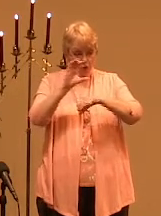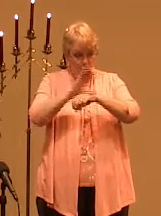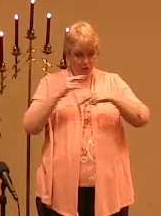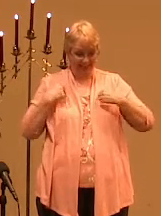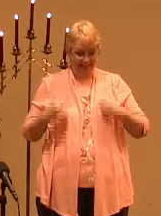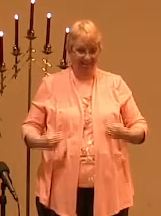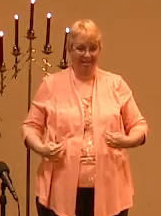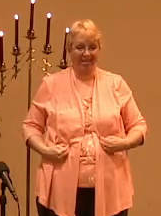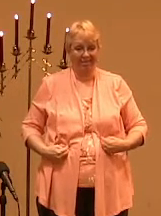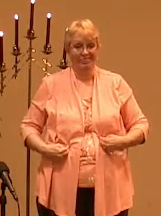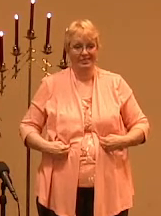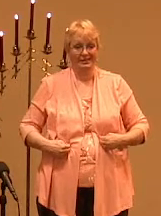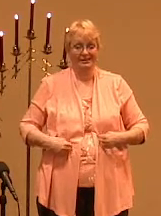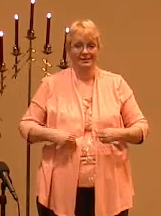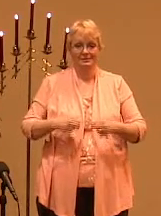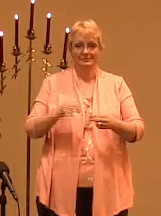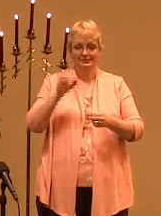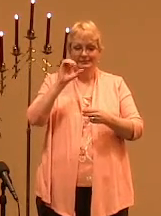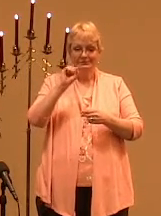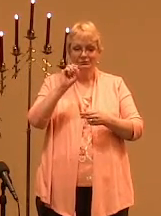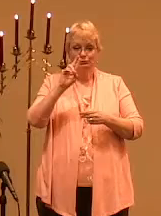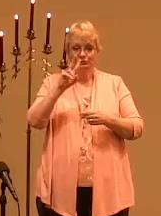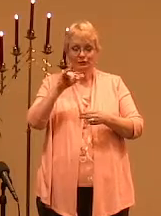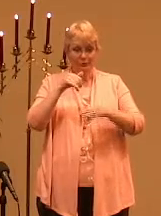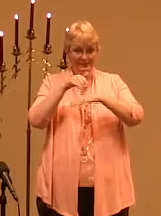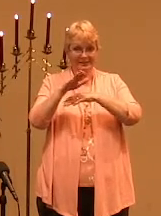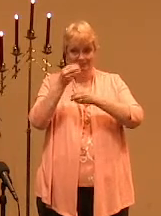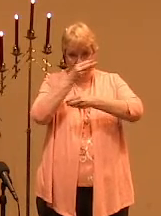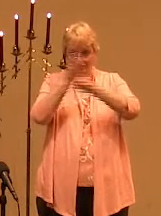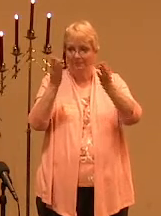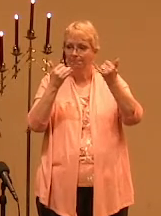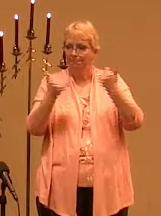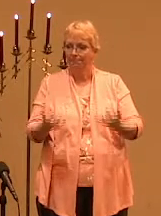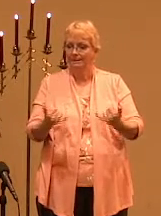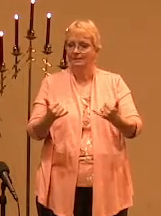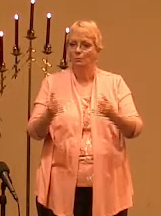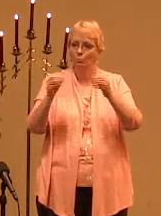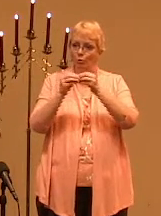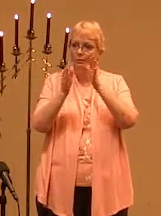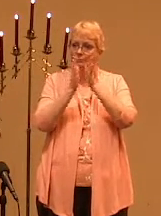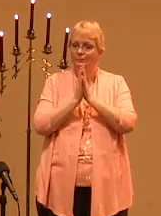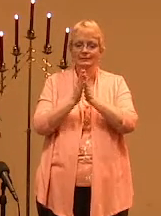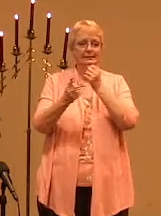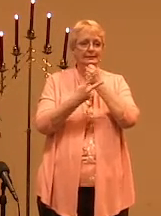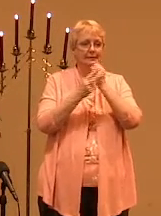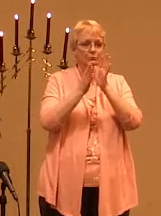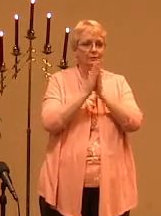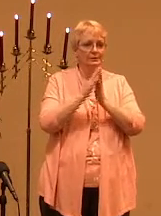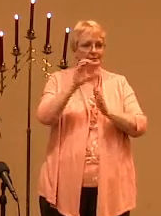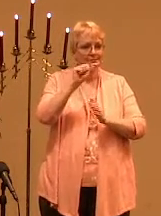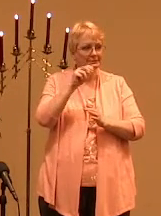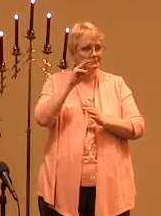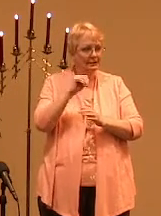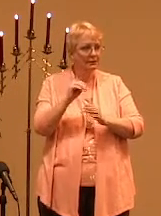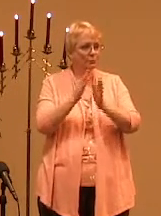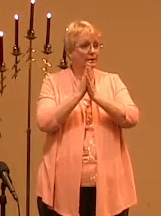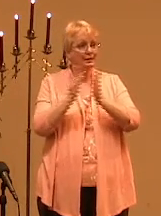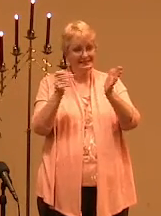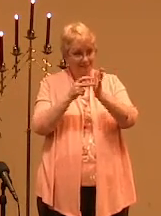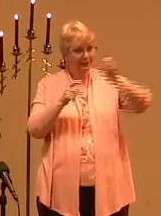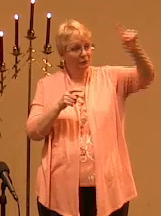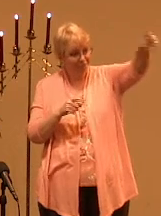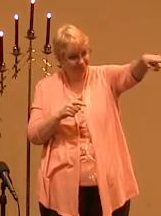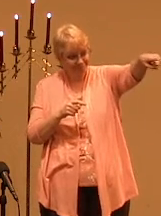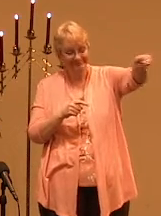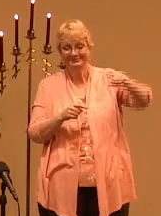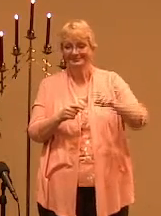Survey, which we sent you information about. And now as we actually go more specifically in prayer, please continue to keep Sam Campana in prayer. He's back there. He's